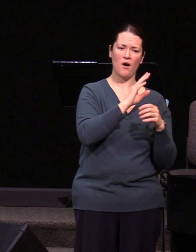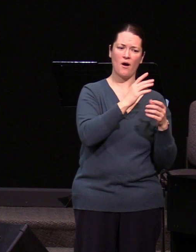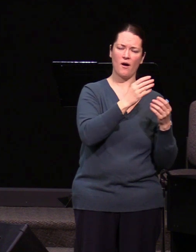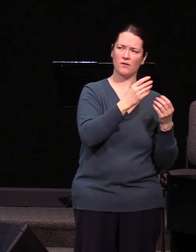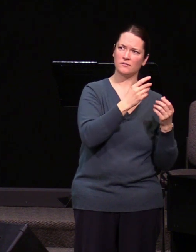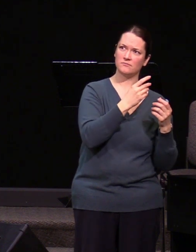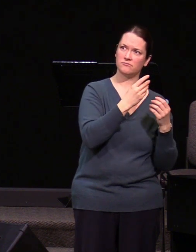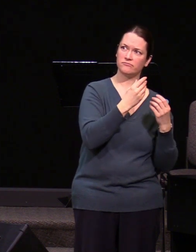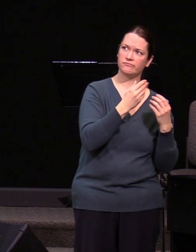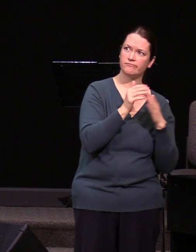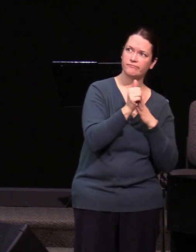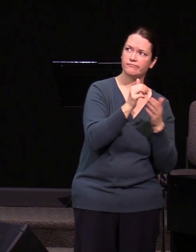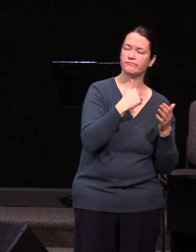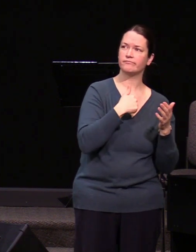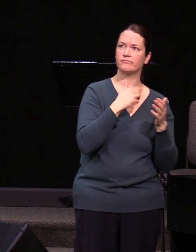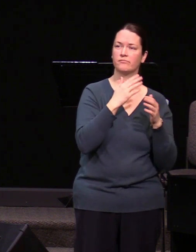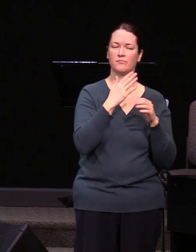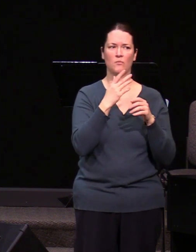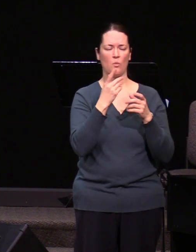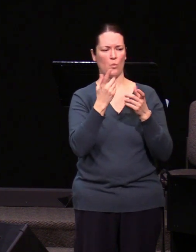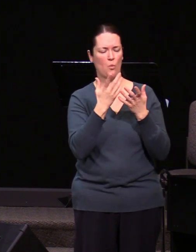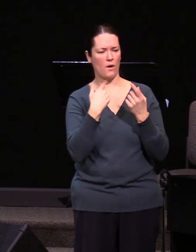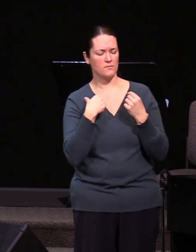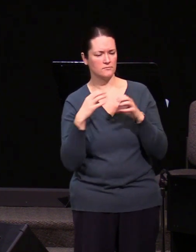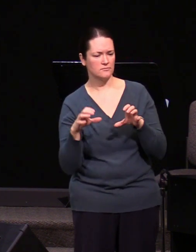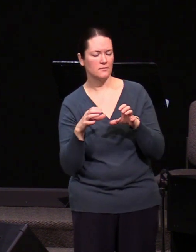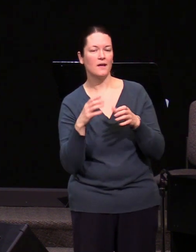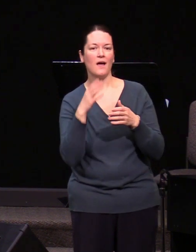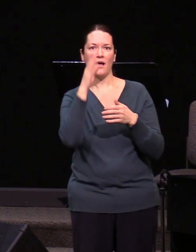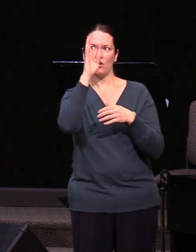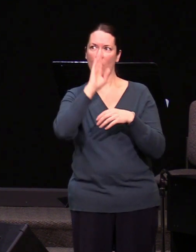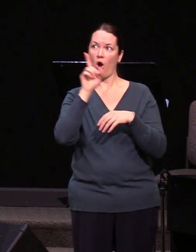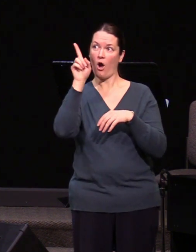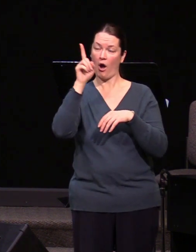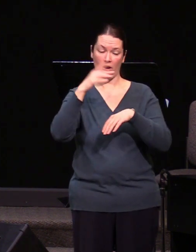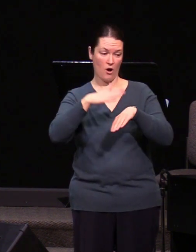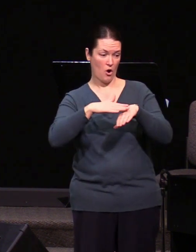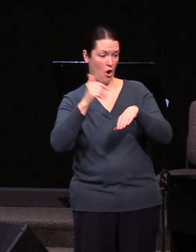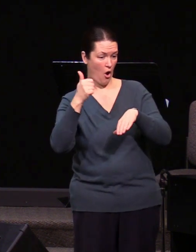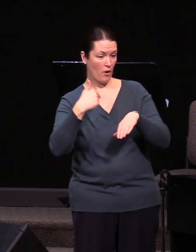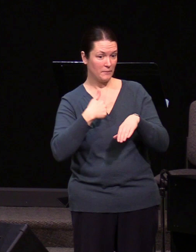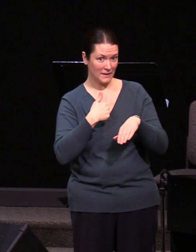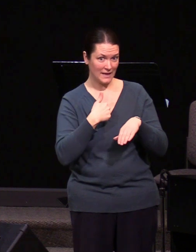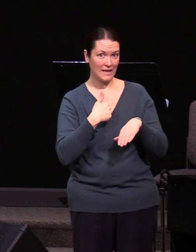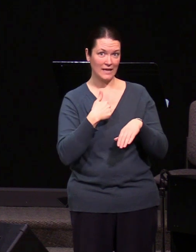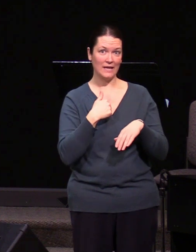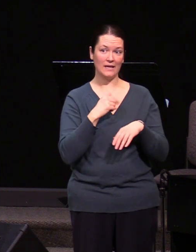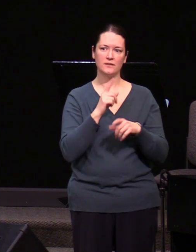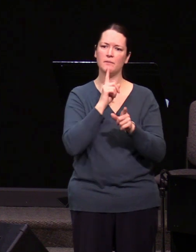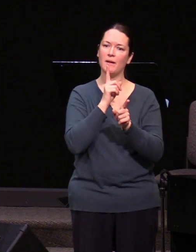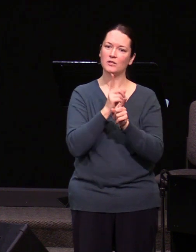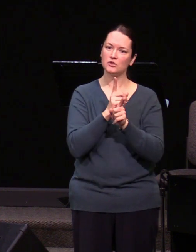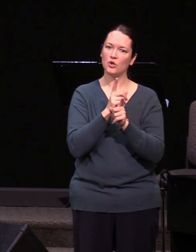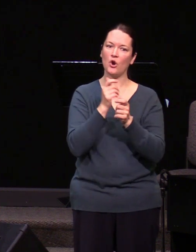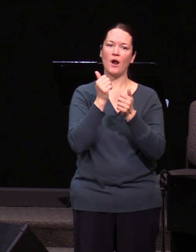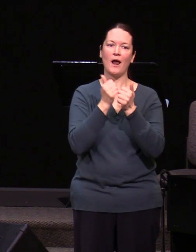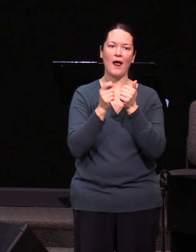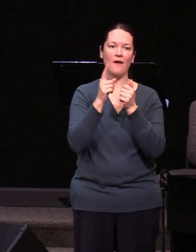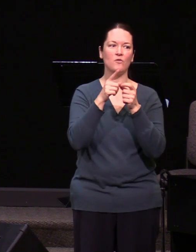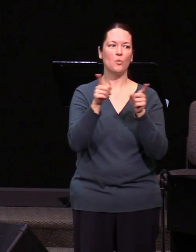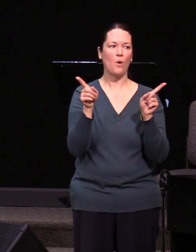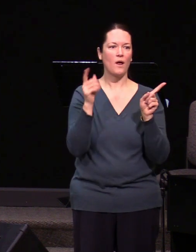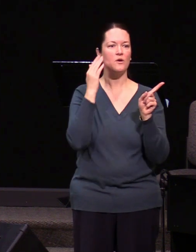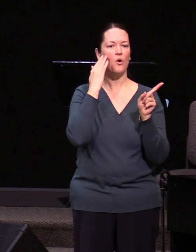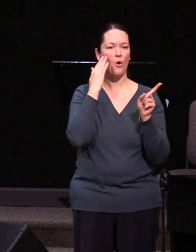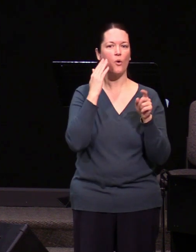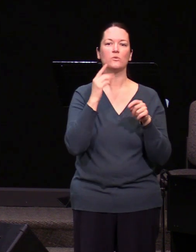on me, I look at this and I see, oh, God has called me to make sure everyone around me knows they are